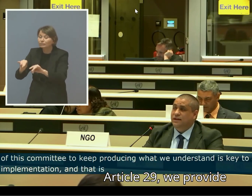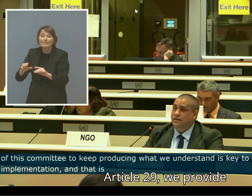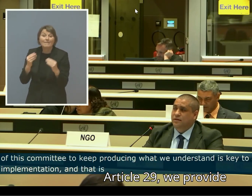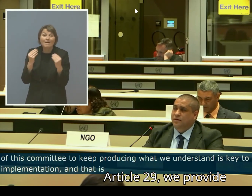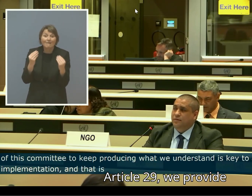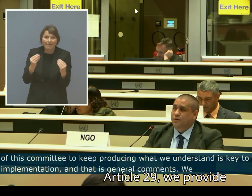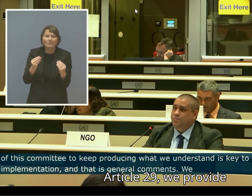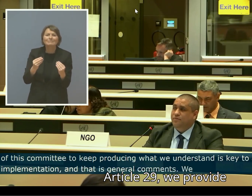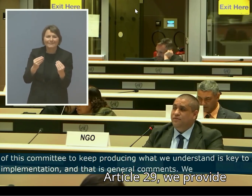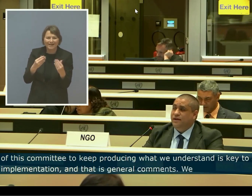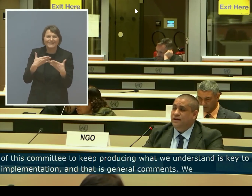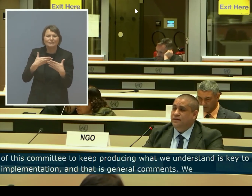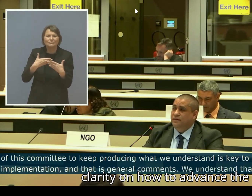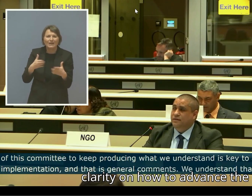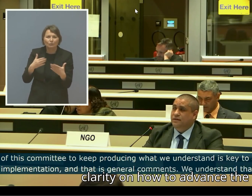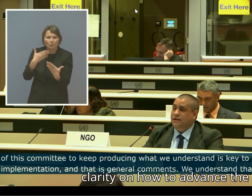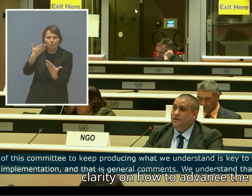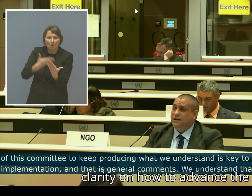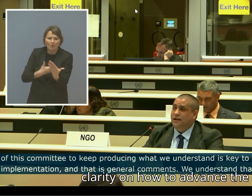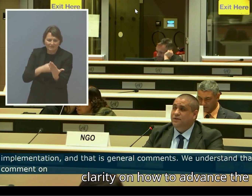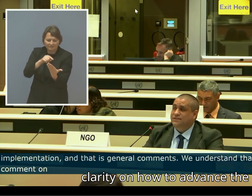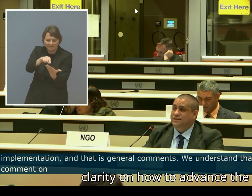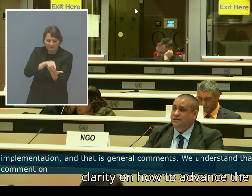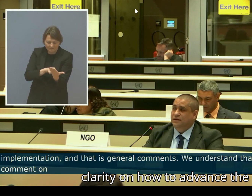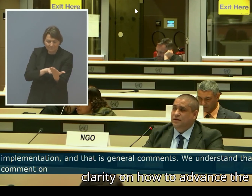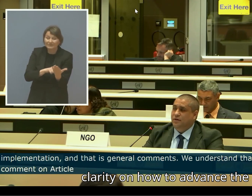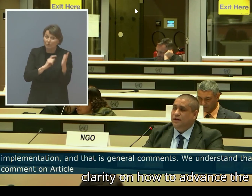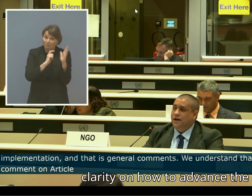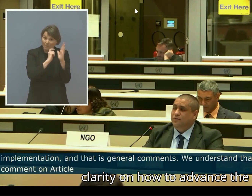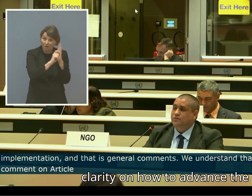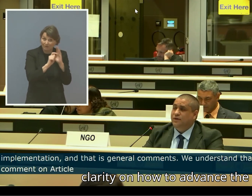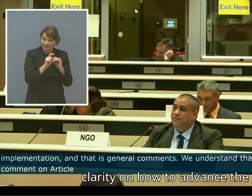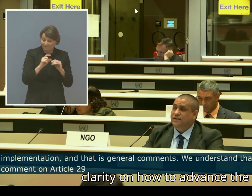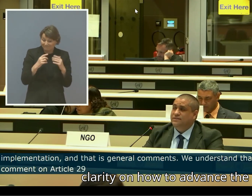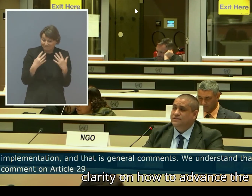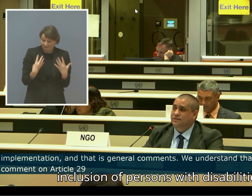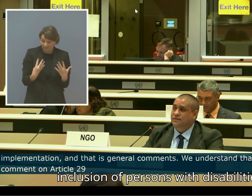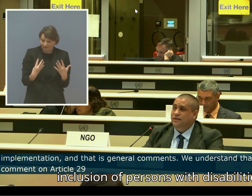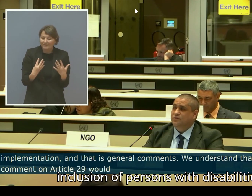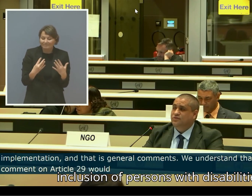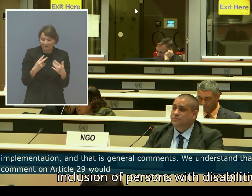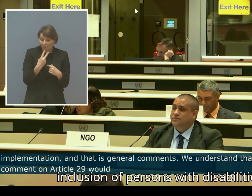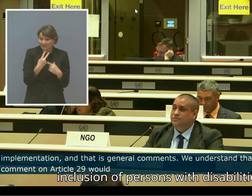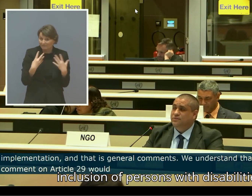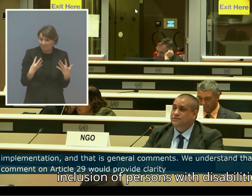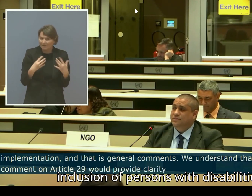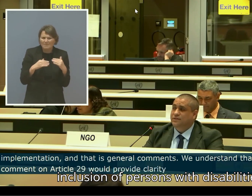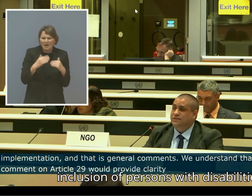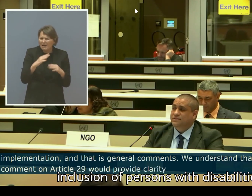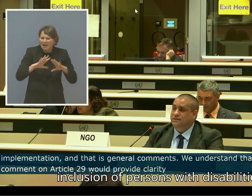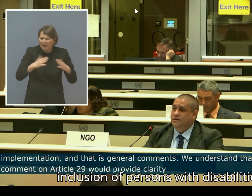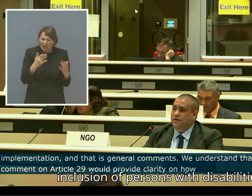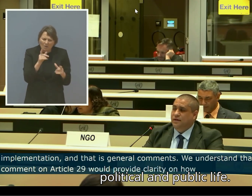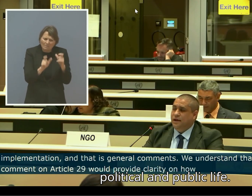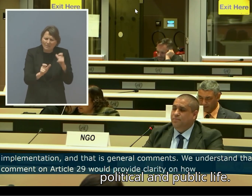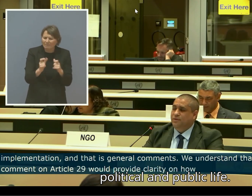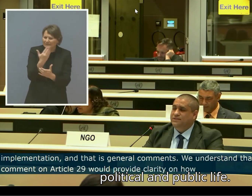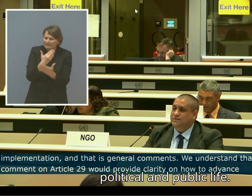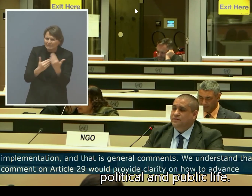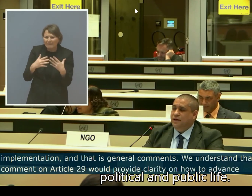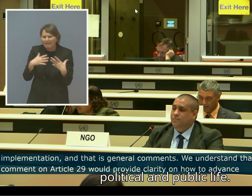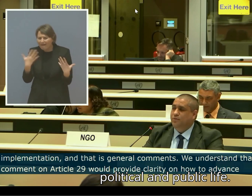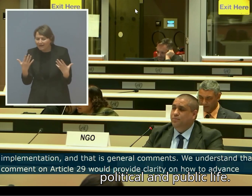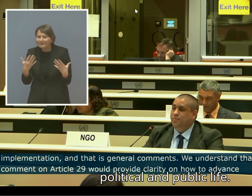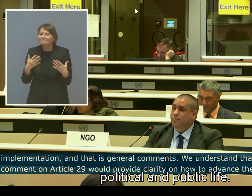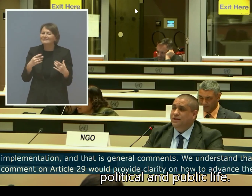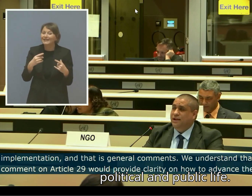29 will provide clarity on how to advance the inclusion of persons with disabilities in political